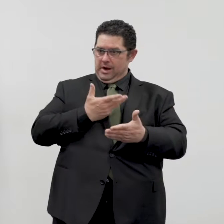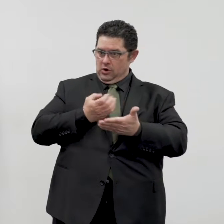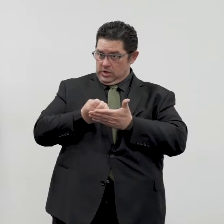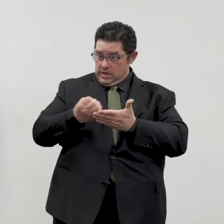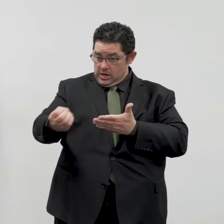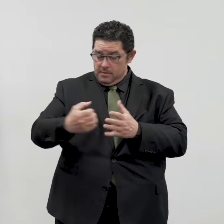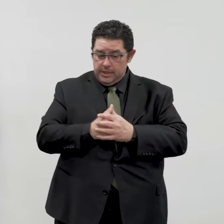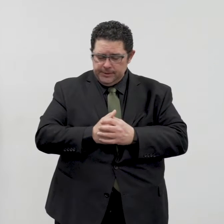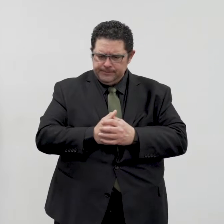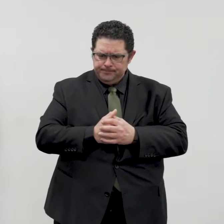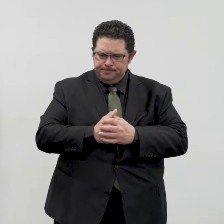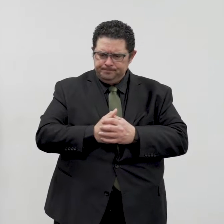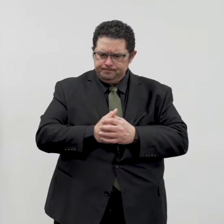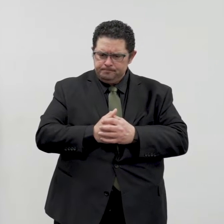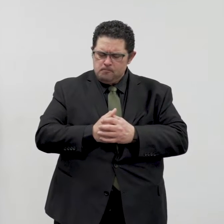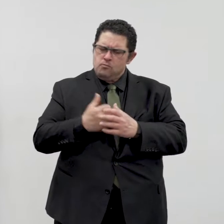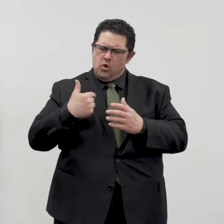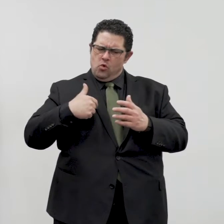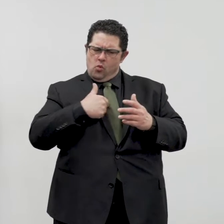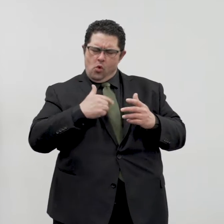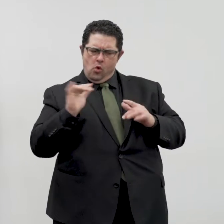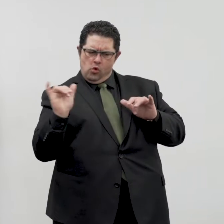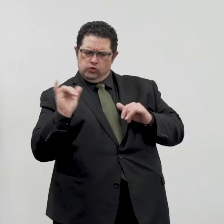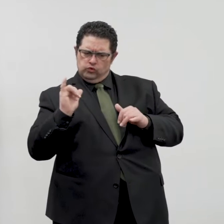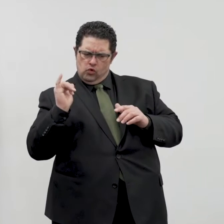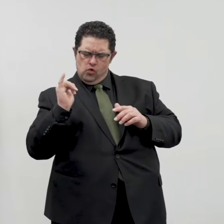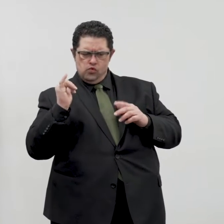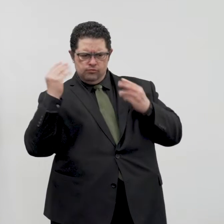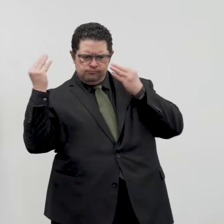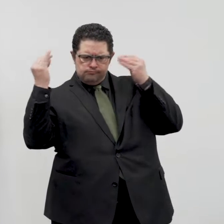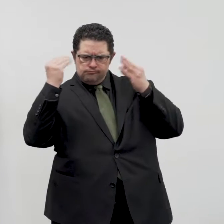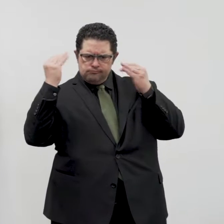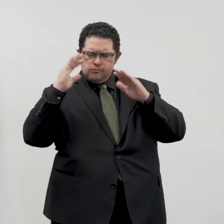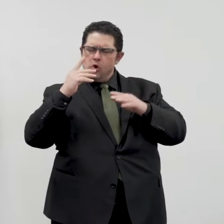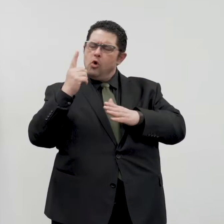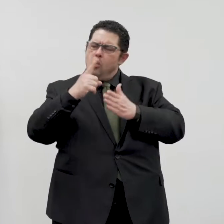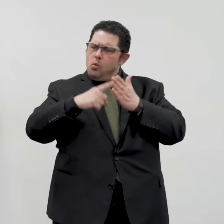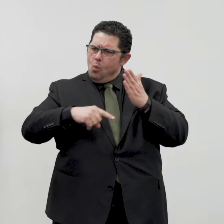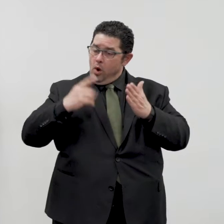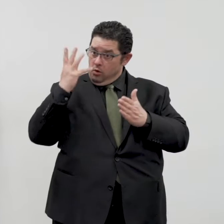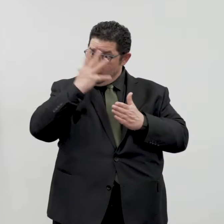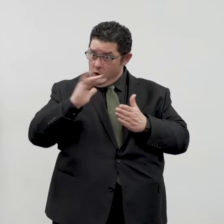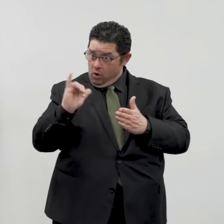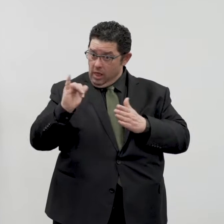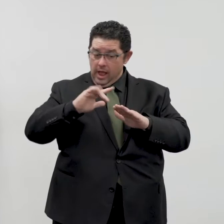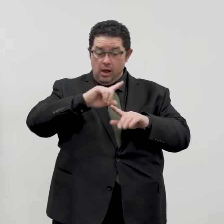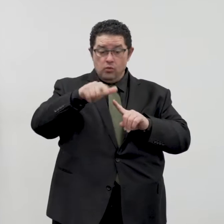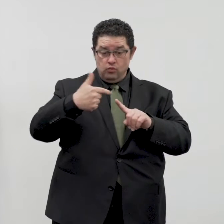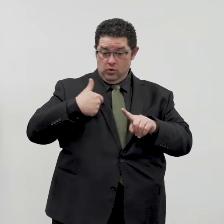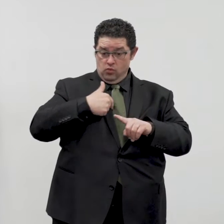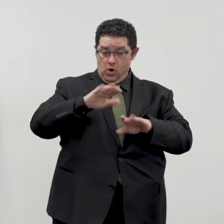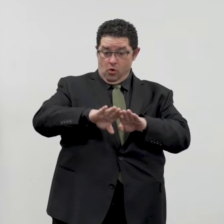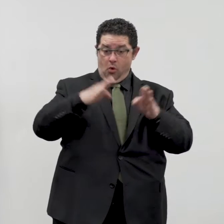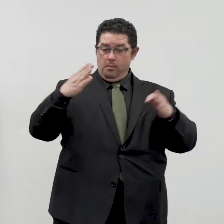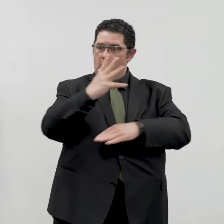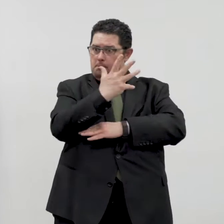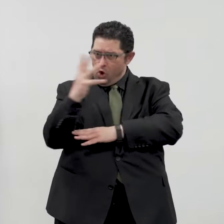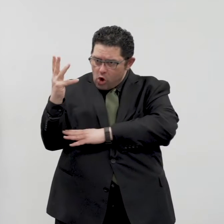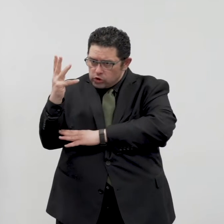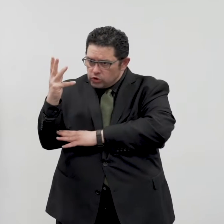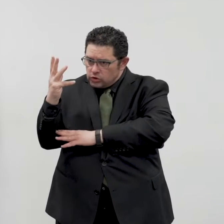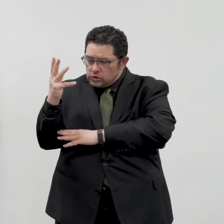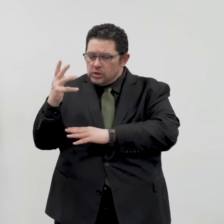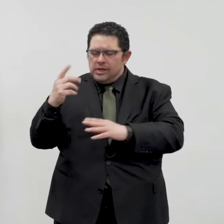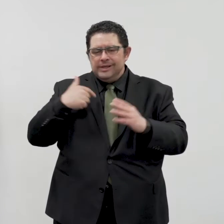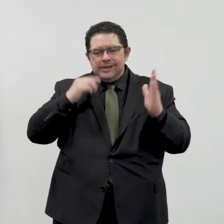to see what reopening our parks will look like. I know at this time of the year it's very difficult to not have access to our parks. I hope to have more